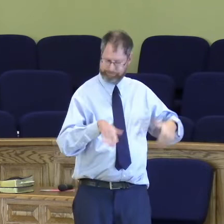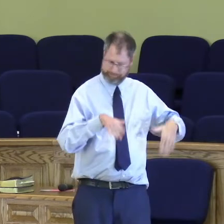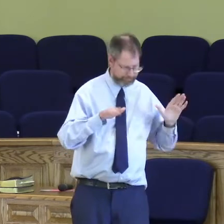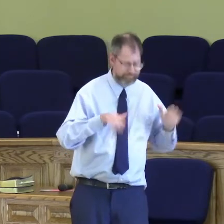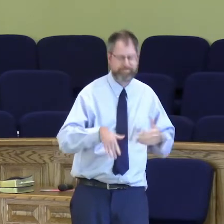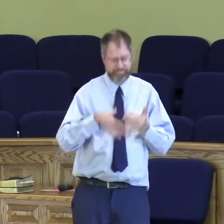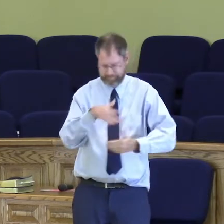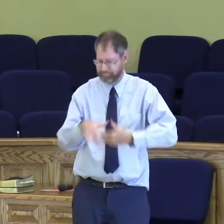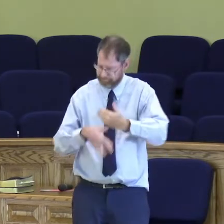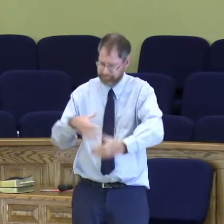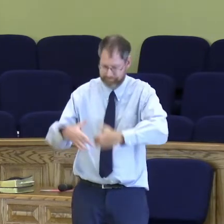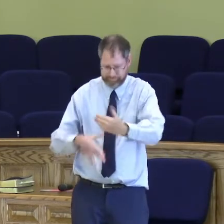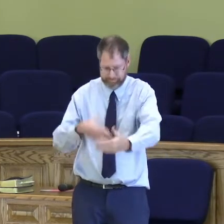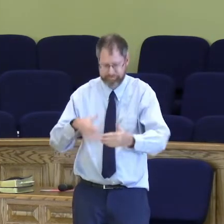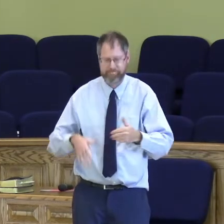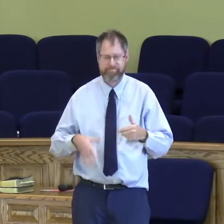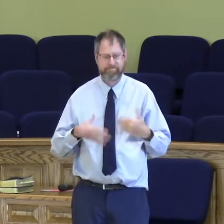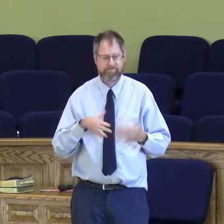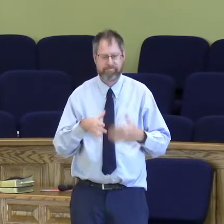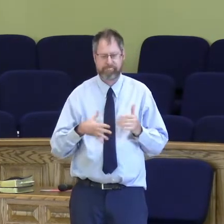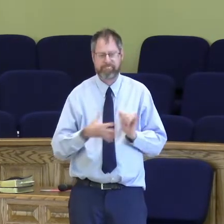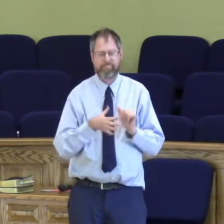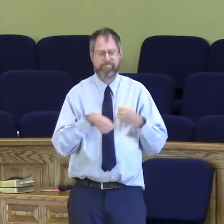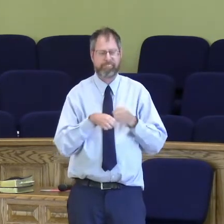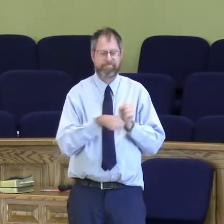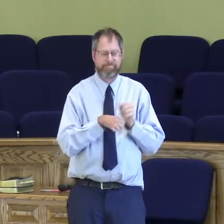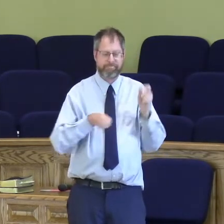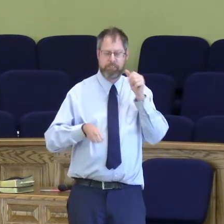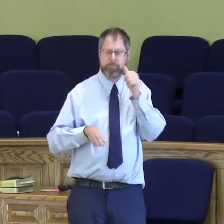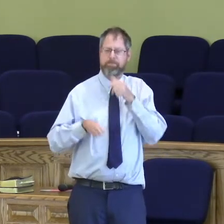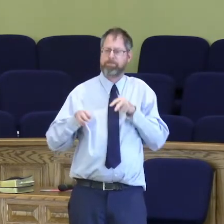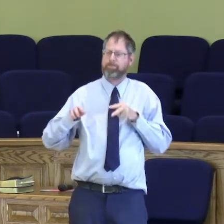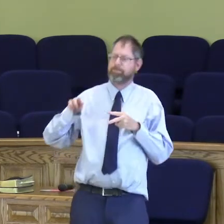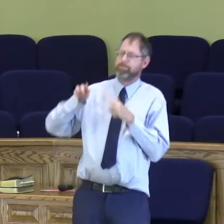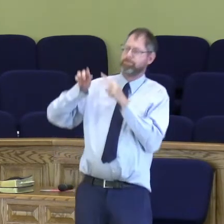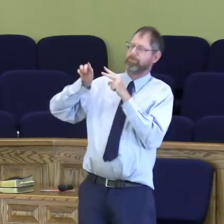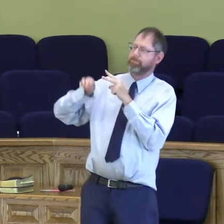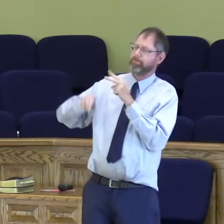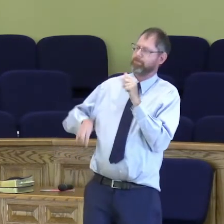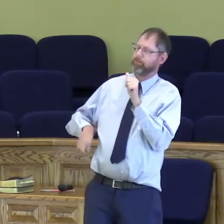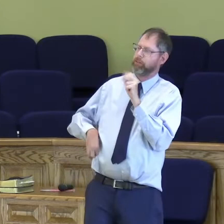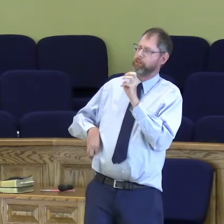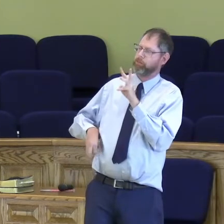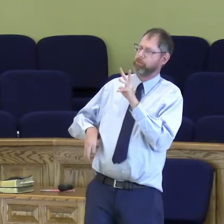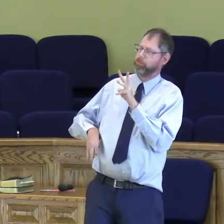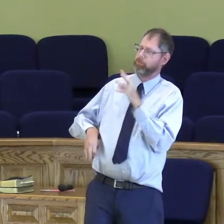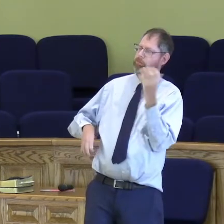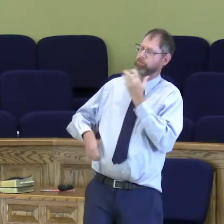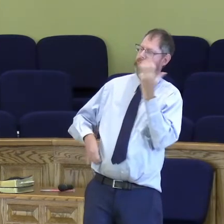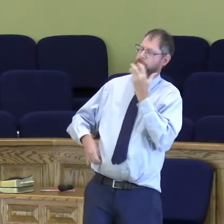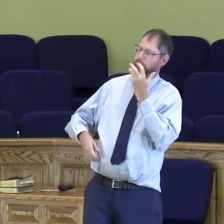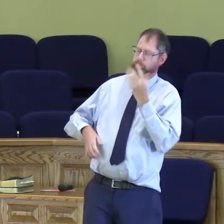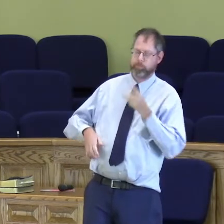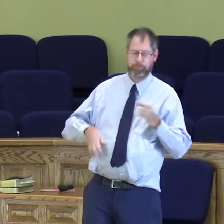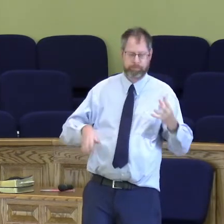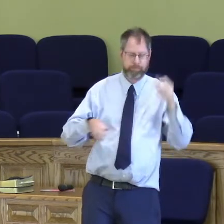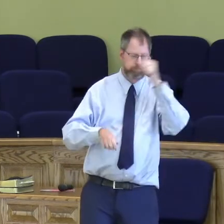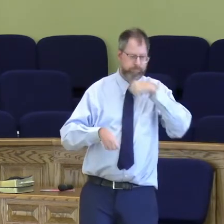on going. He had that same I'm not going to quit attitude in America, carried it over to the countries in Africa. And to this day, we